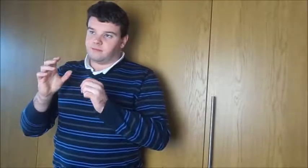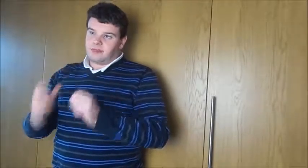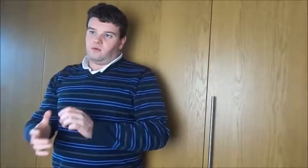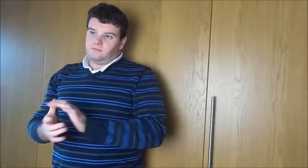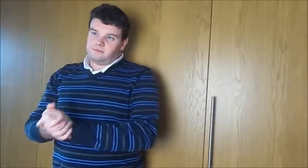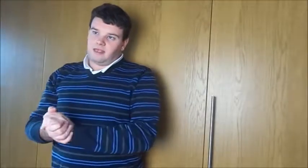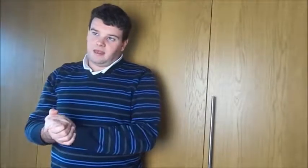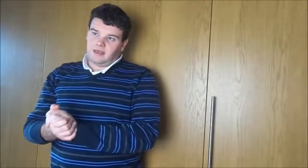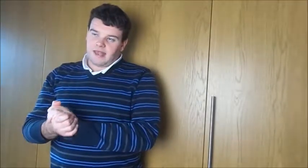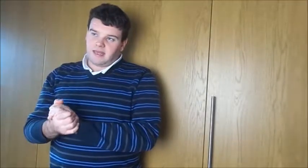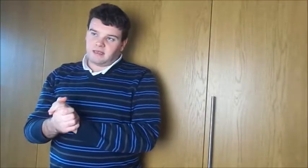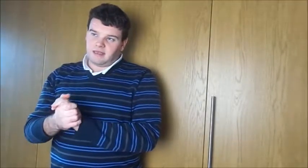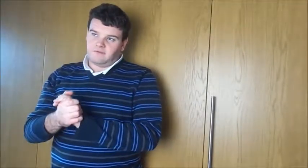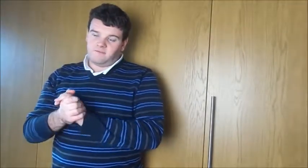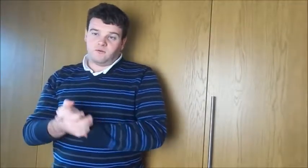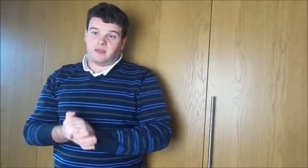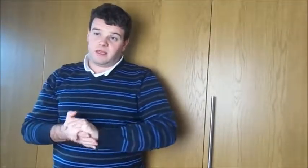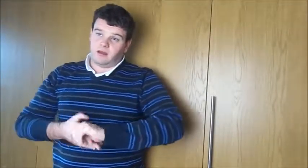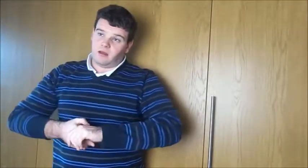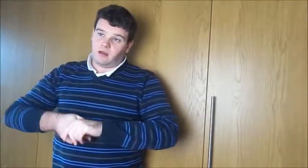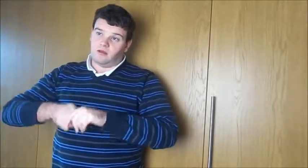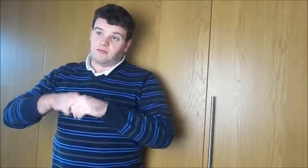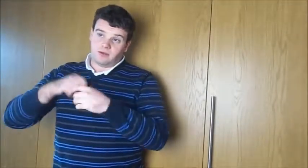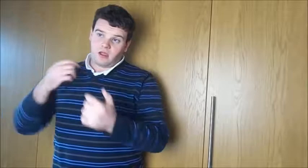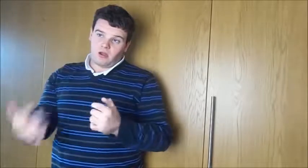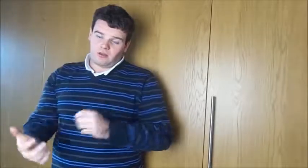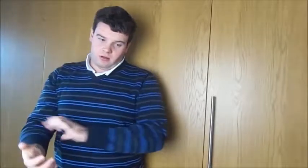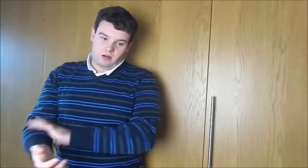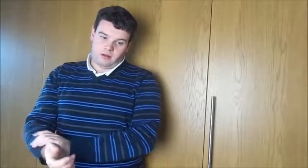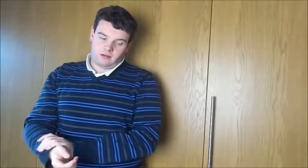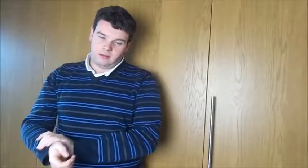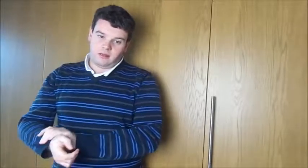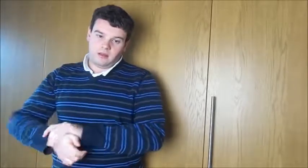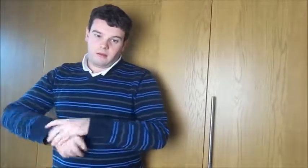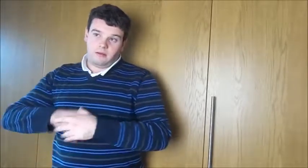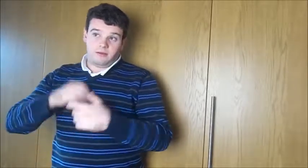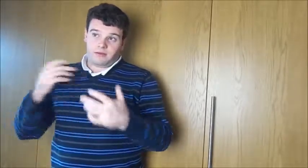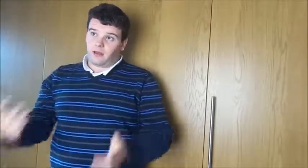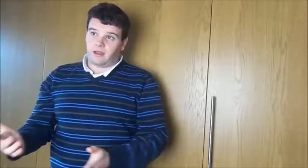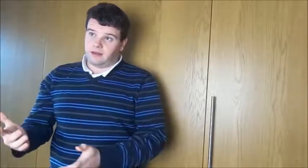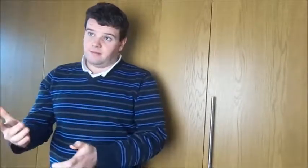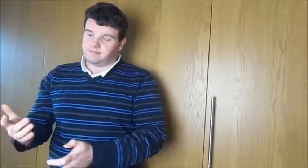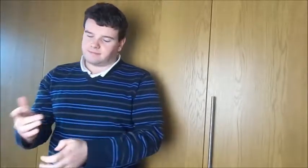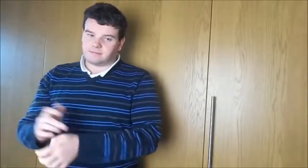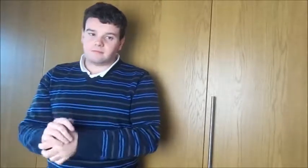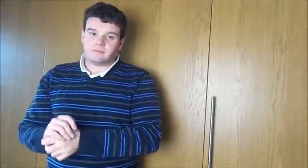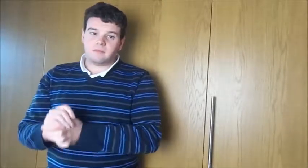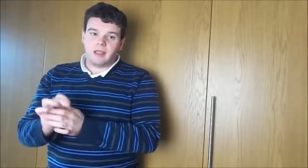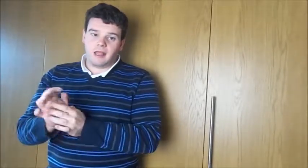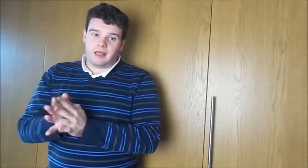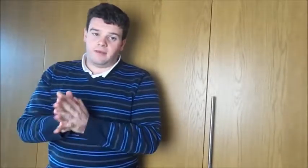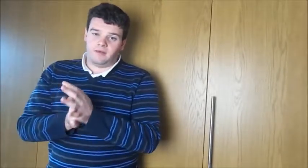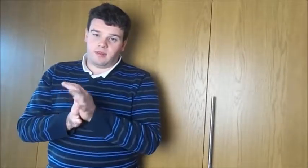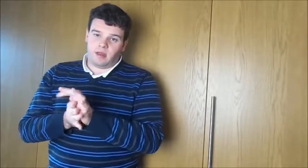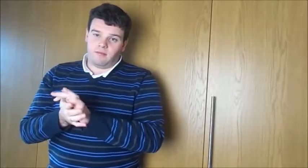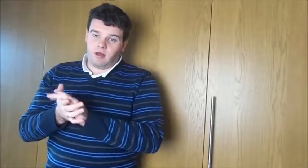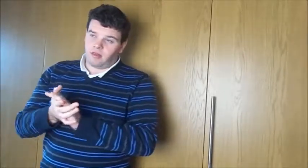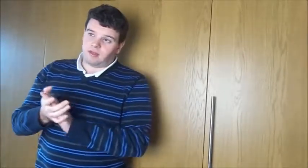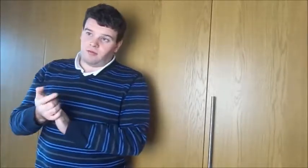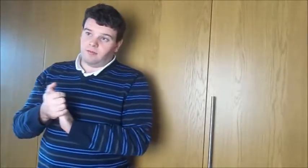Now, in 1814, her husband Ernest Carl died. And her son,